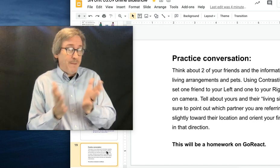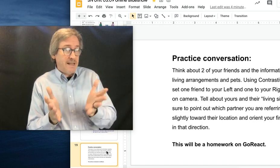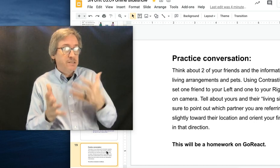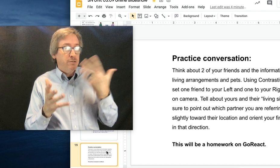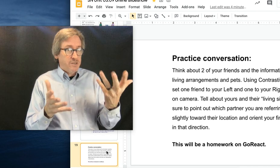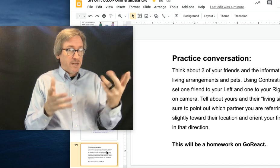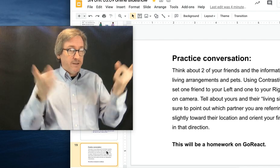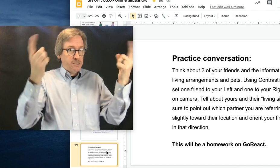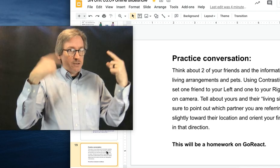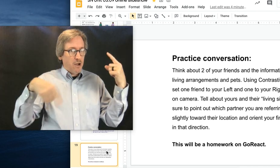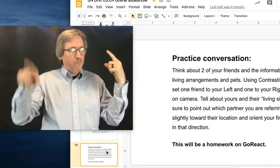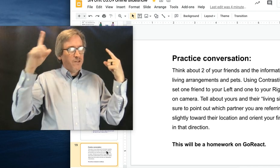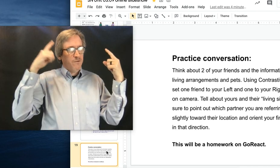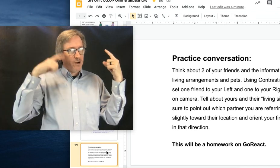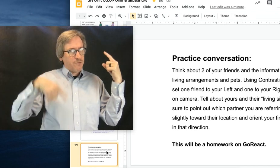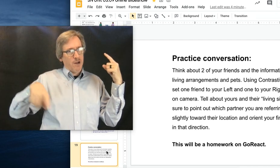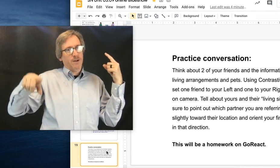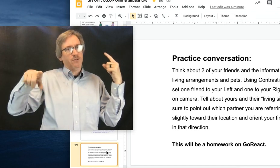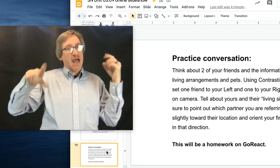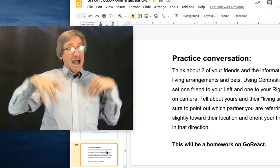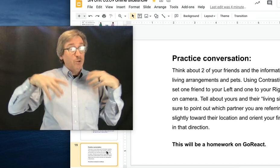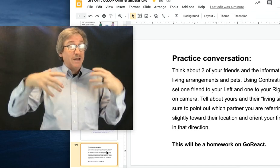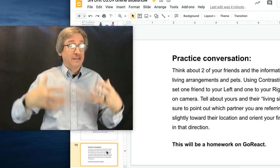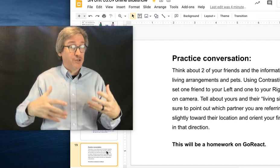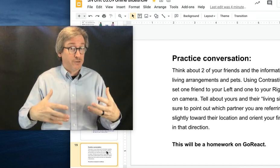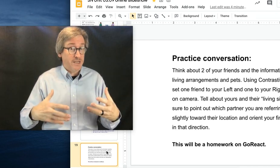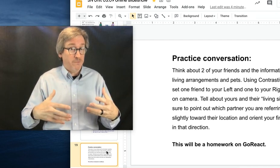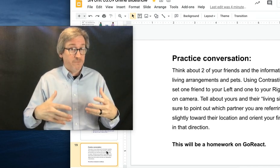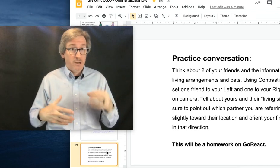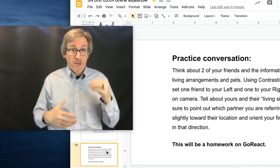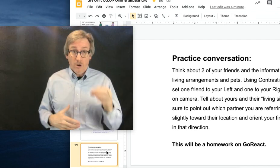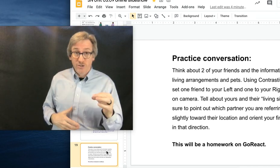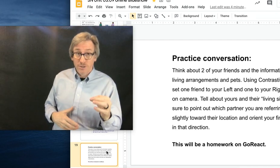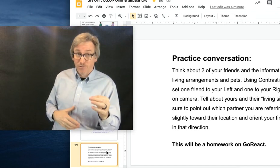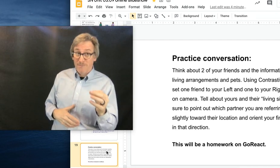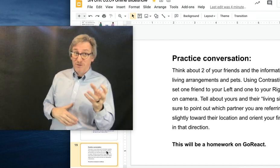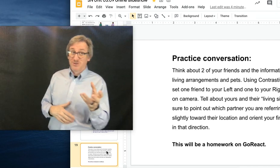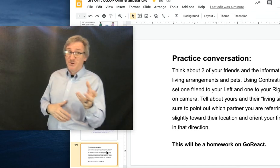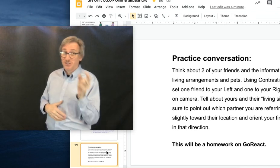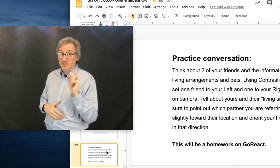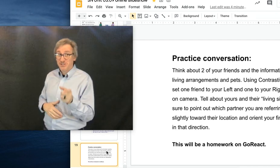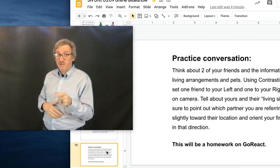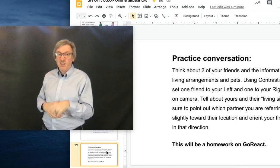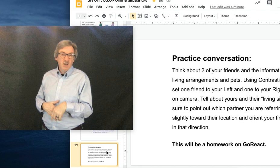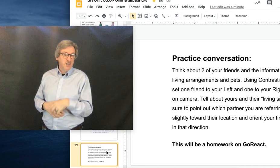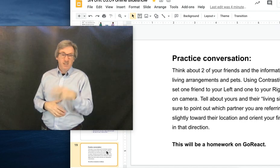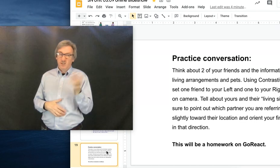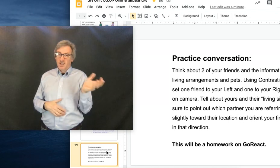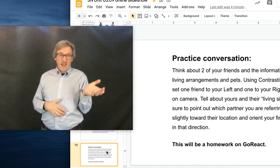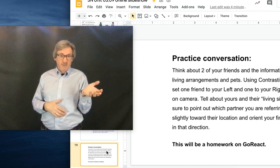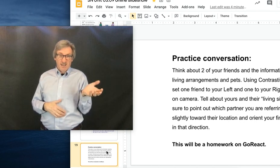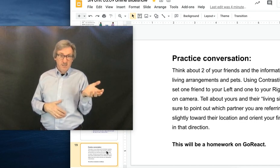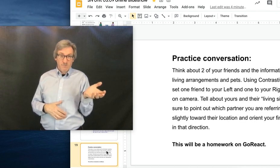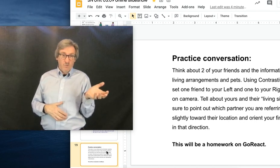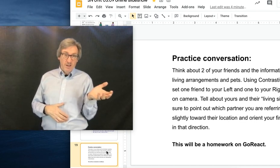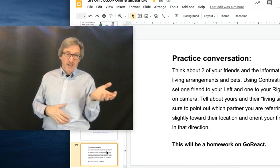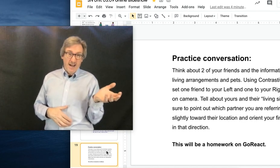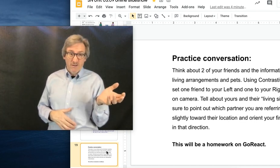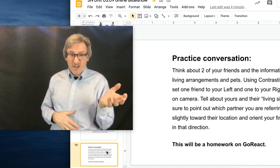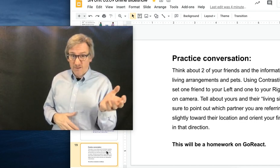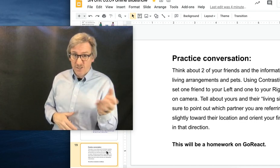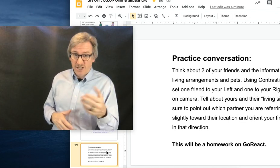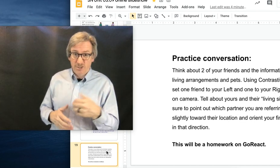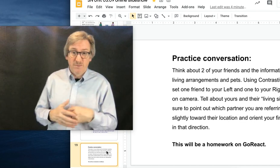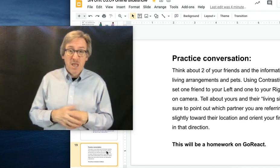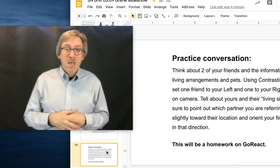Do you have any pets? Those kind of things. Hopefully you've already thought about how you would answer yourself. Always good to prep those questions yourself because you're going to have to answer them when you get